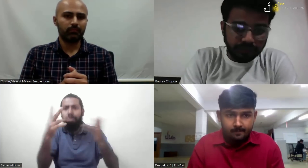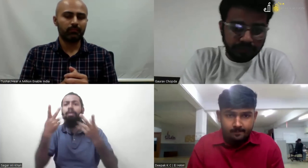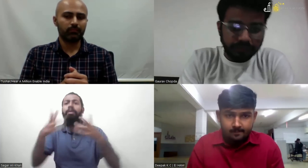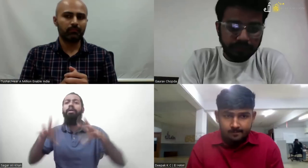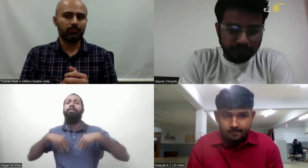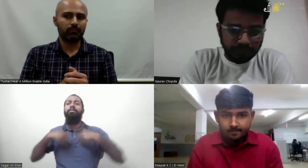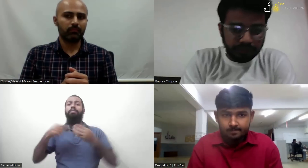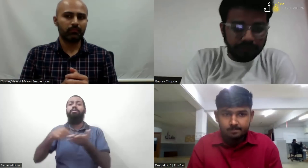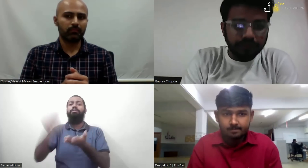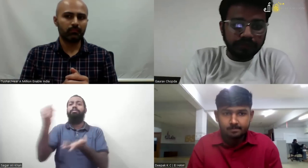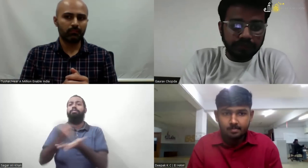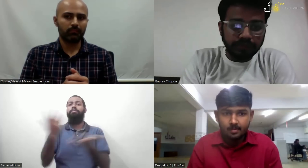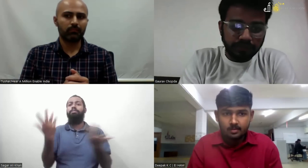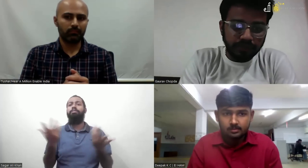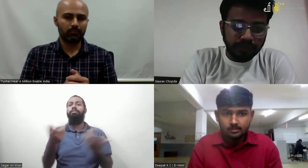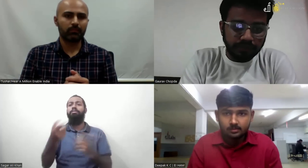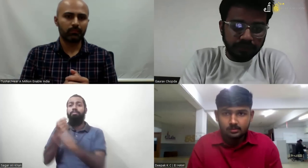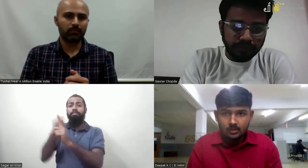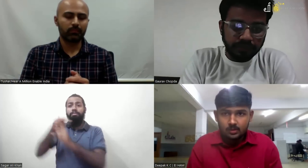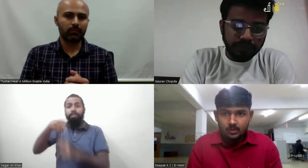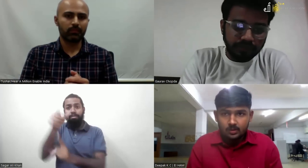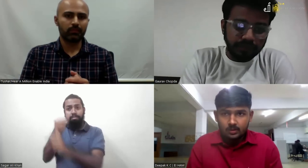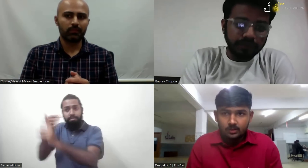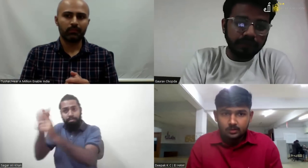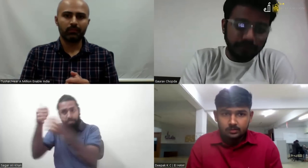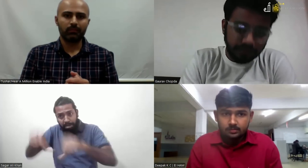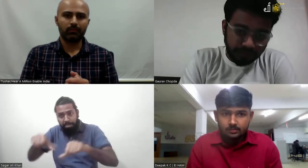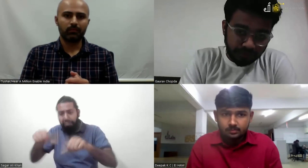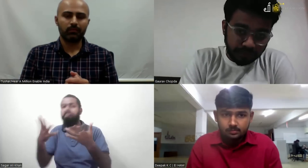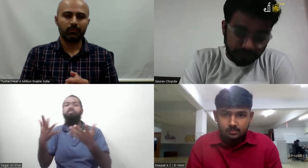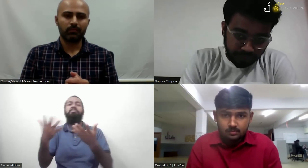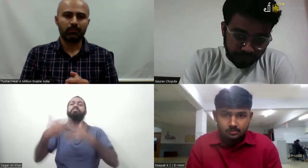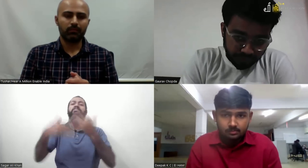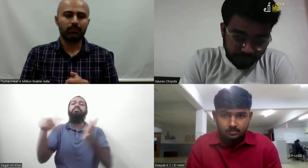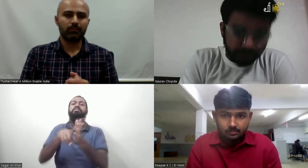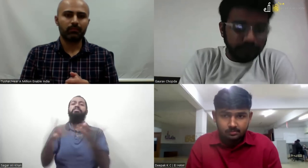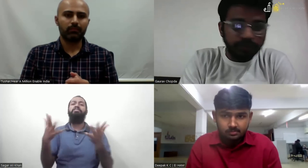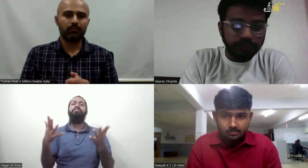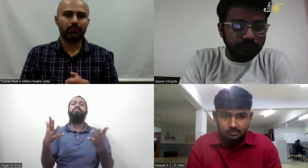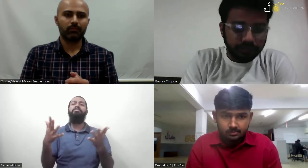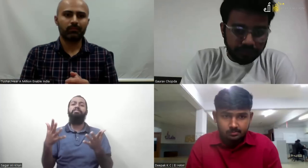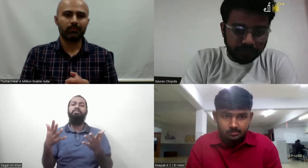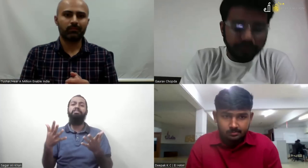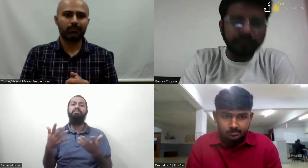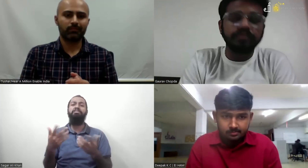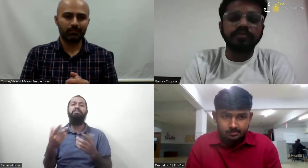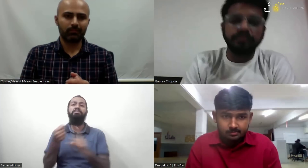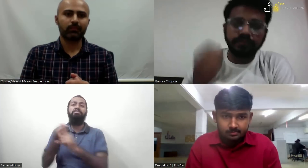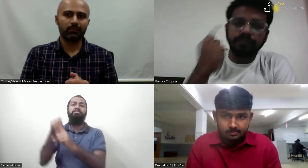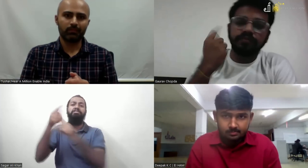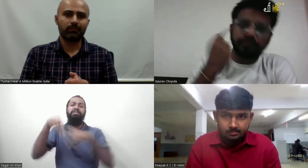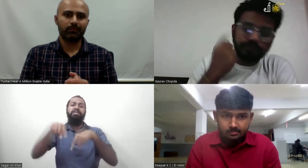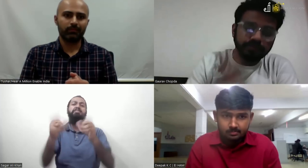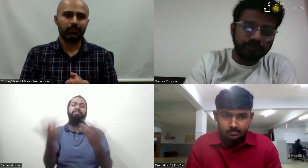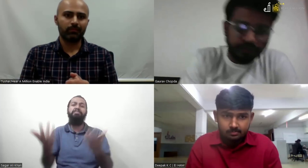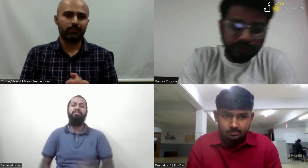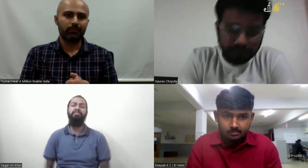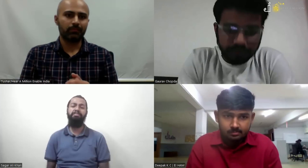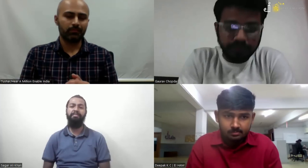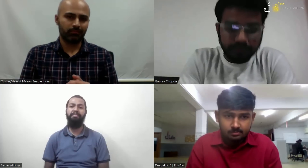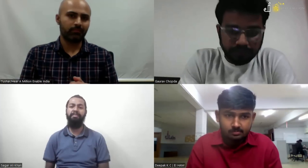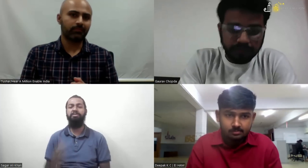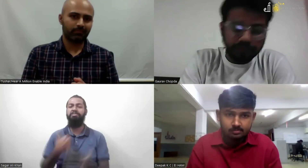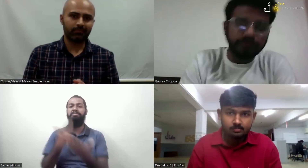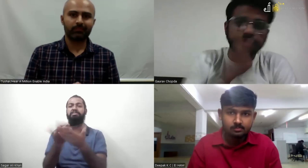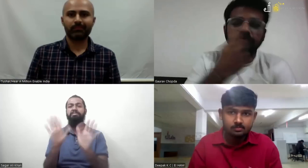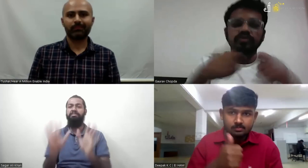them, right? That you can tell them that yeah, I can drive a car and I can drive a two-wheeler also. If you will not fight for it,